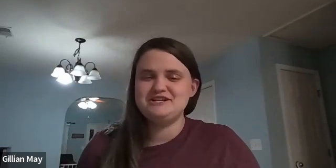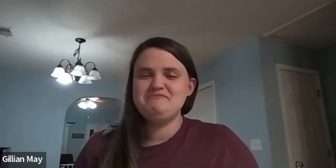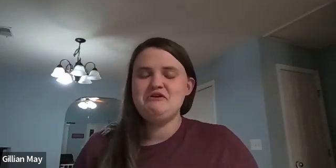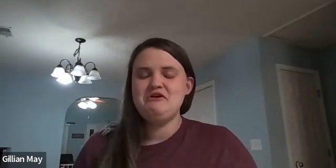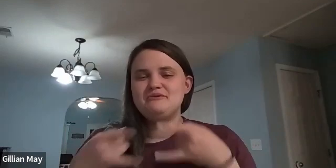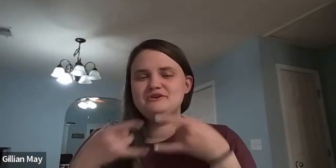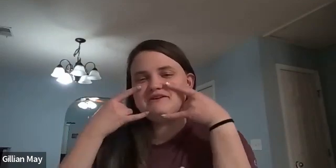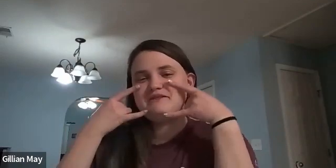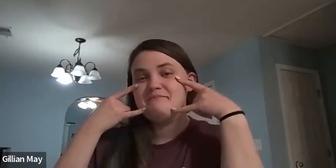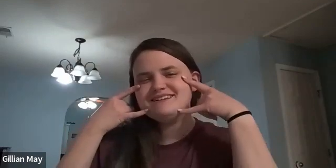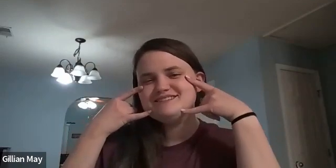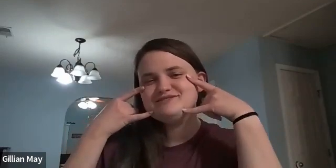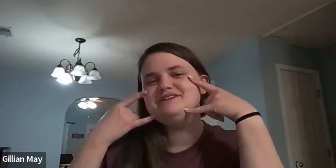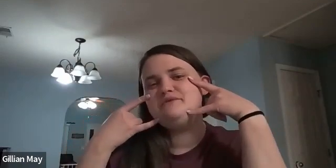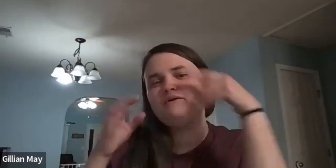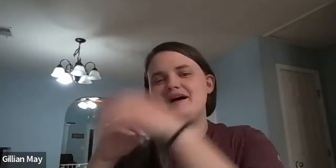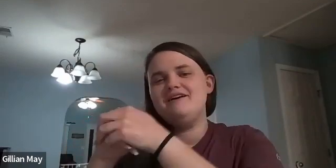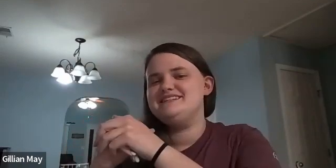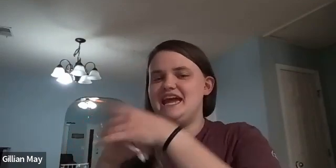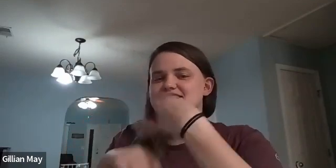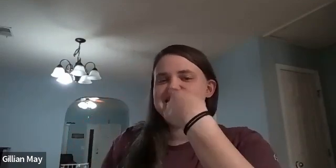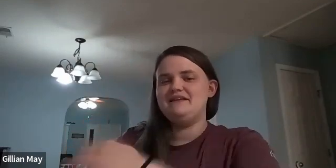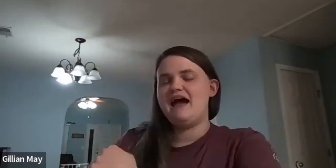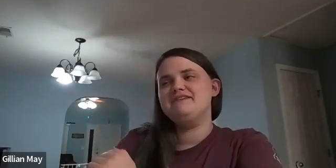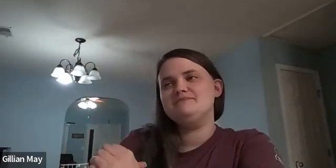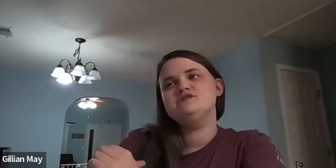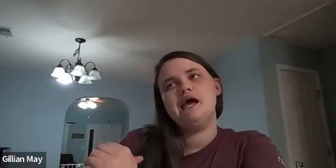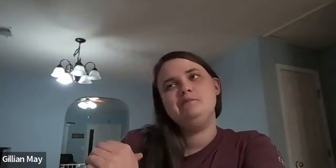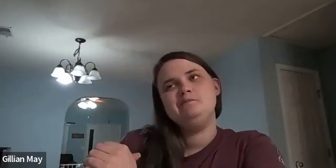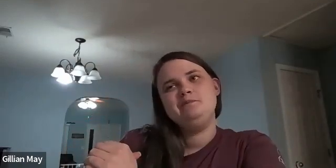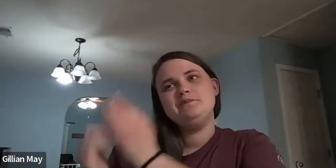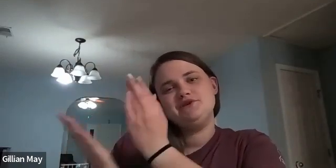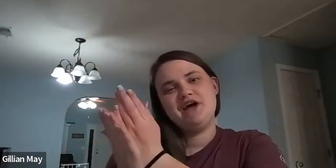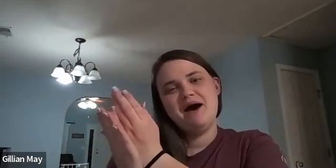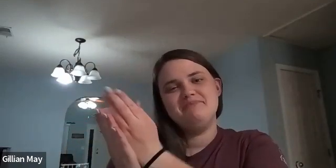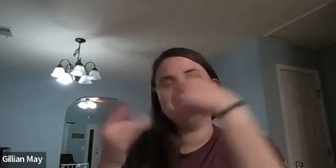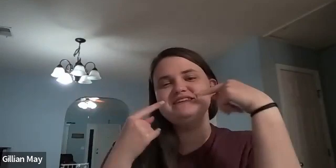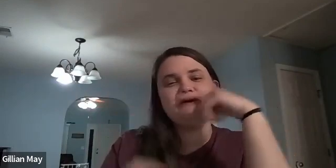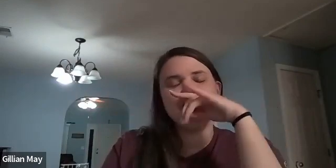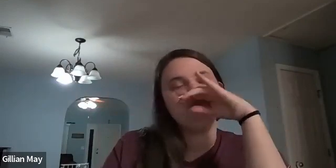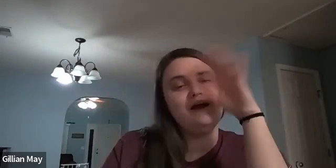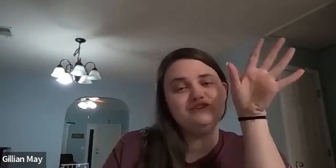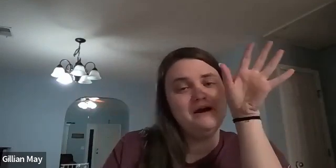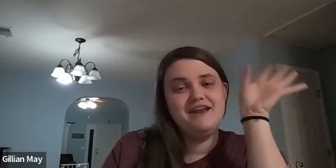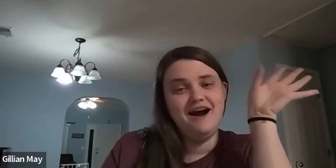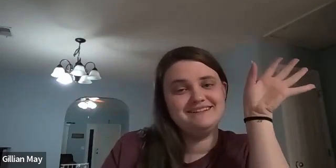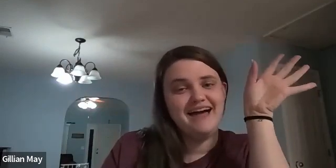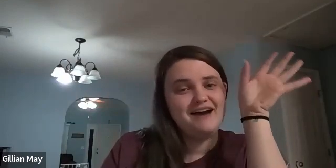him, which is where the masks really work well because he can't see me laughing. I'm just like, stop. But I'm sitting there like trying so hard not to laugh. I'm